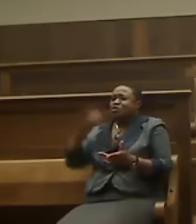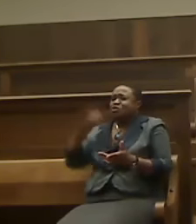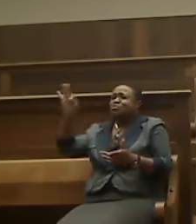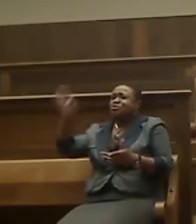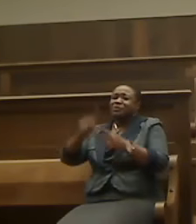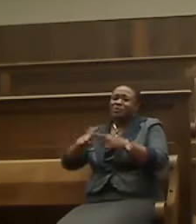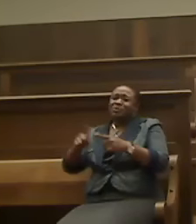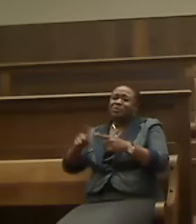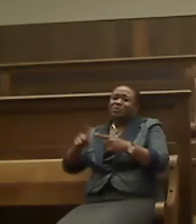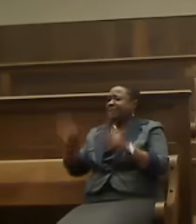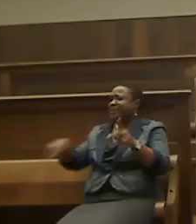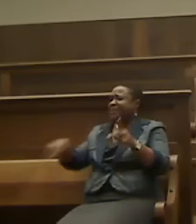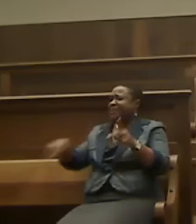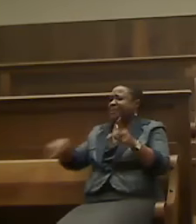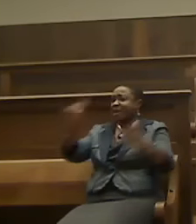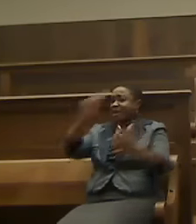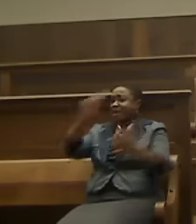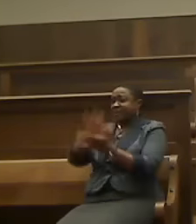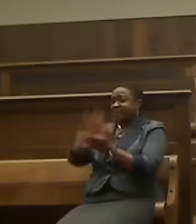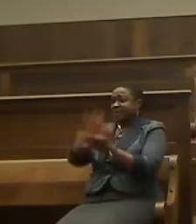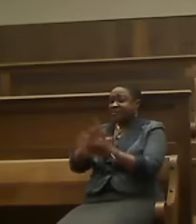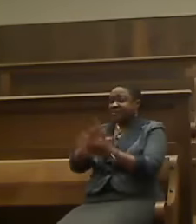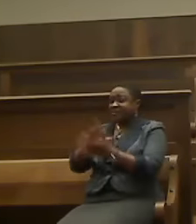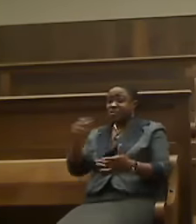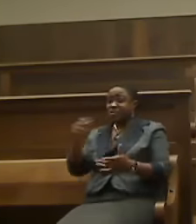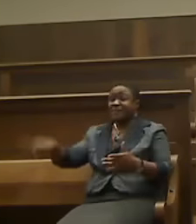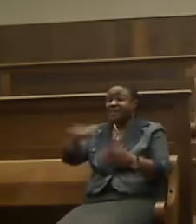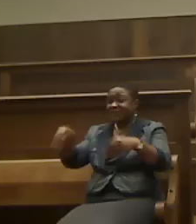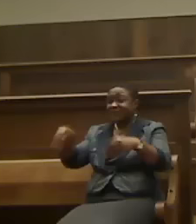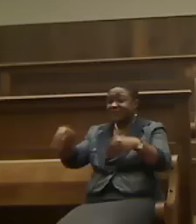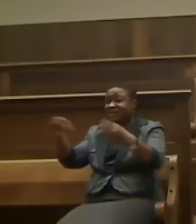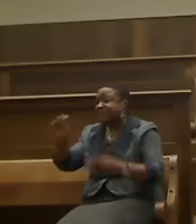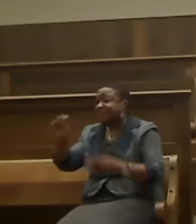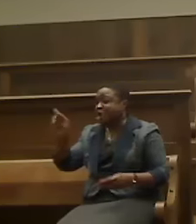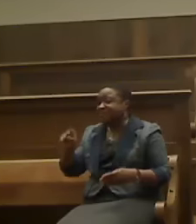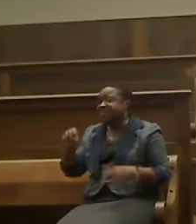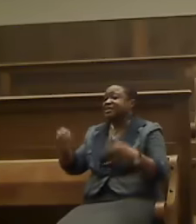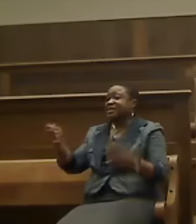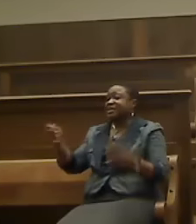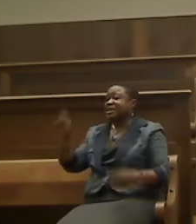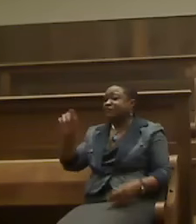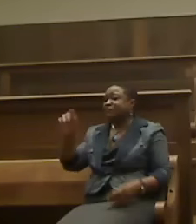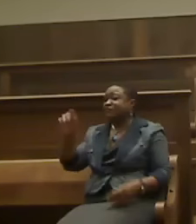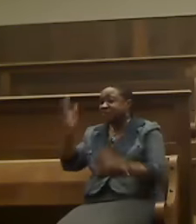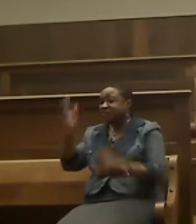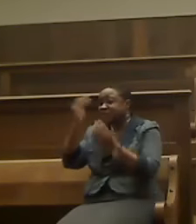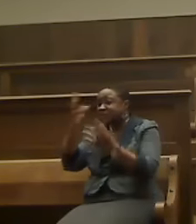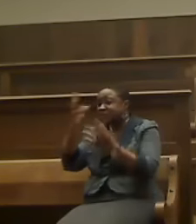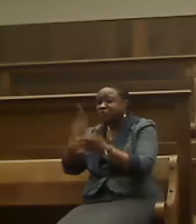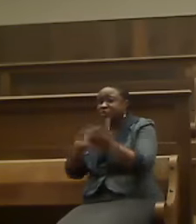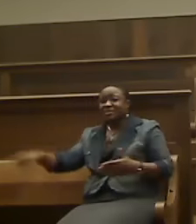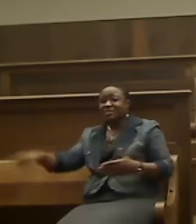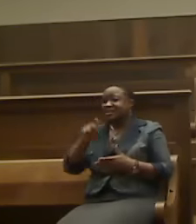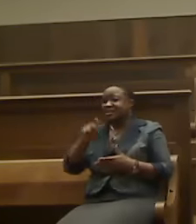no. We are arming the choir. We are giving the choir the information that they